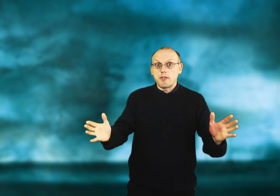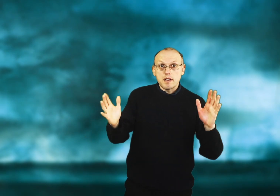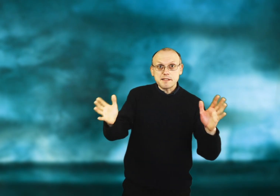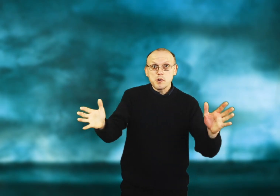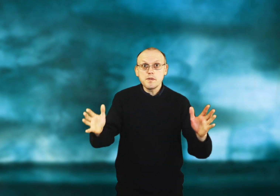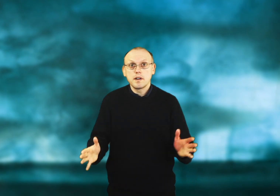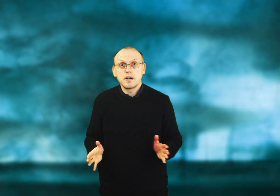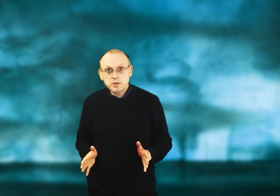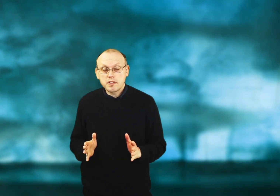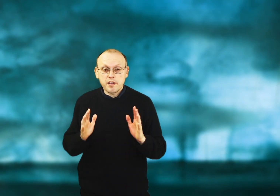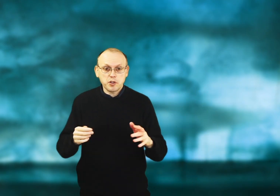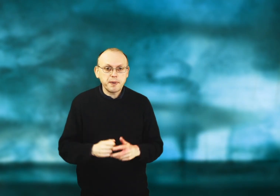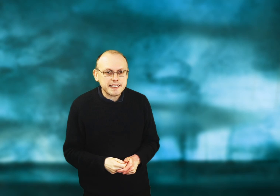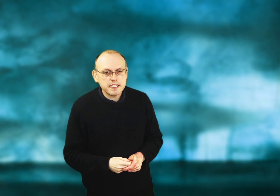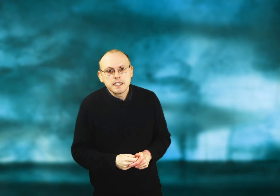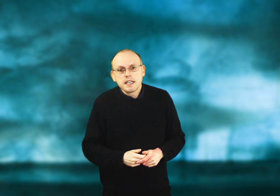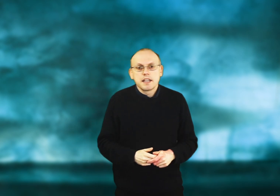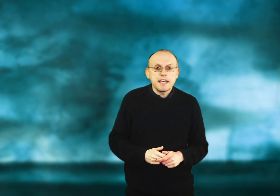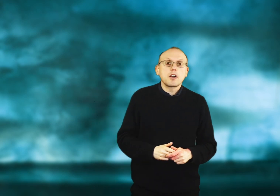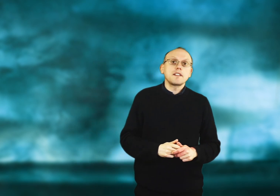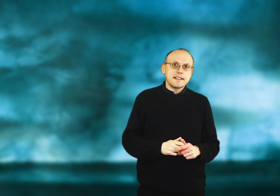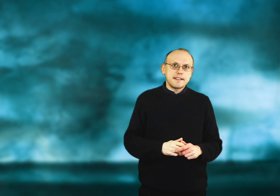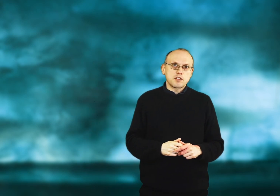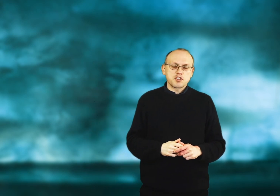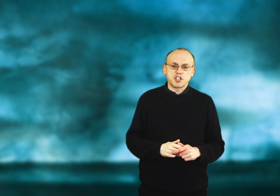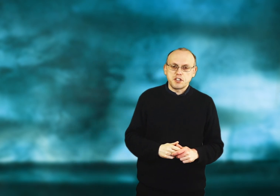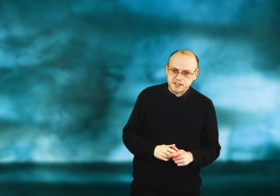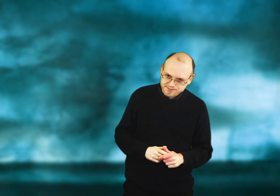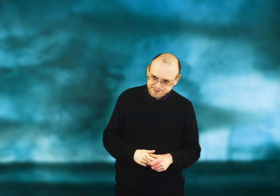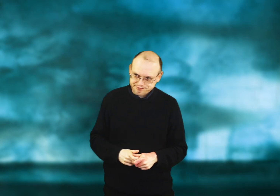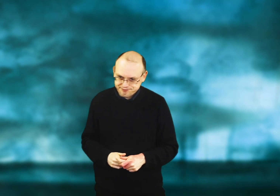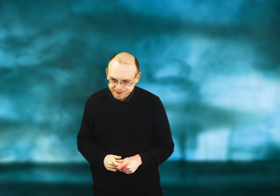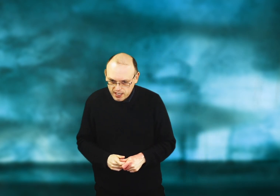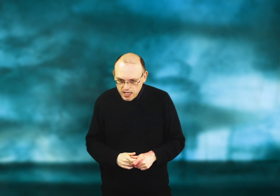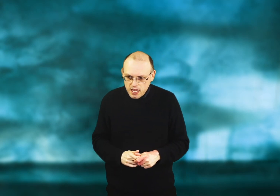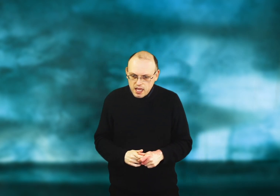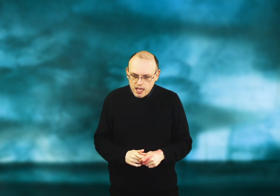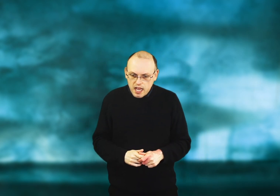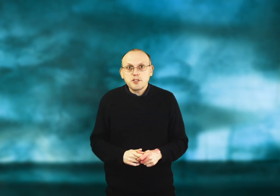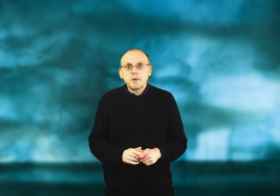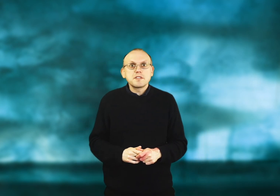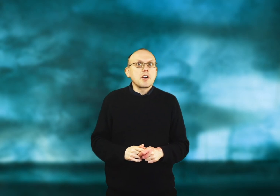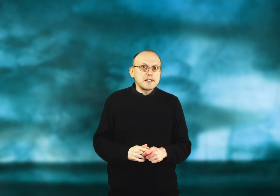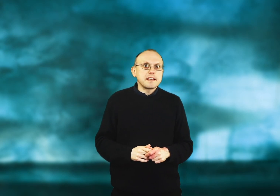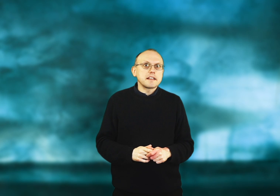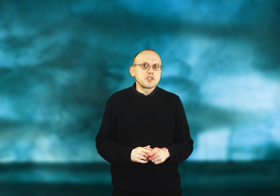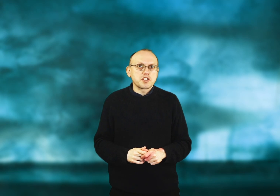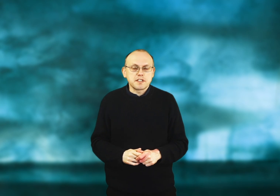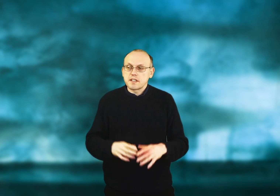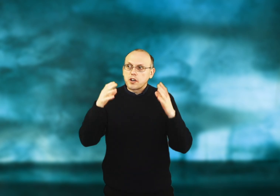let's move on to another topic, the coordinating conjunctions. How do we use coordinating conjunctions?